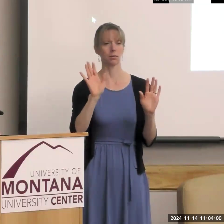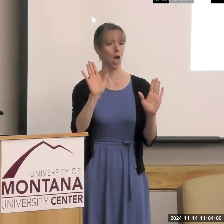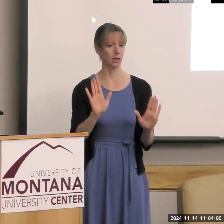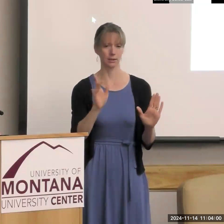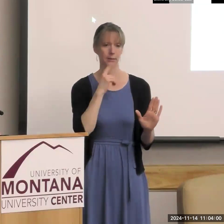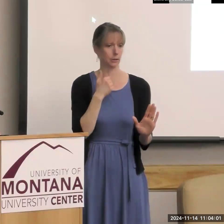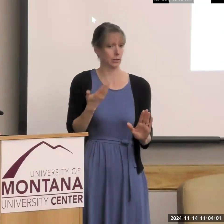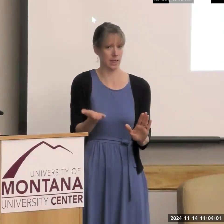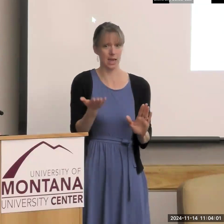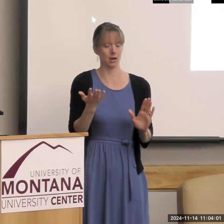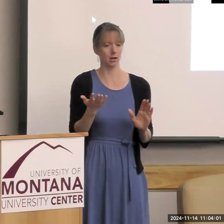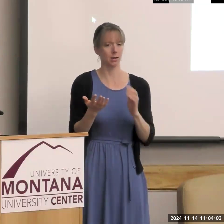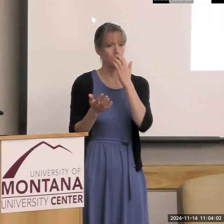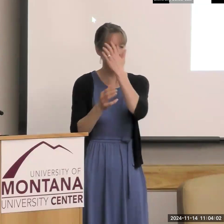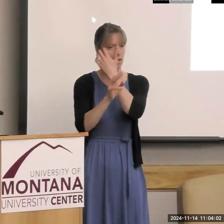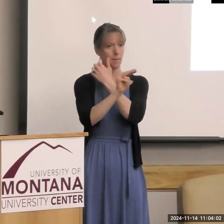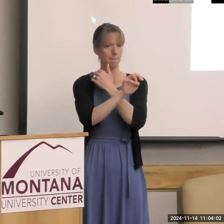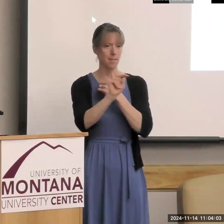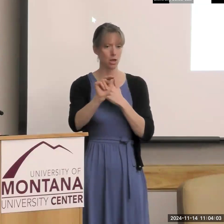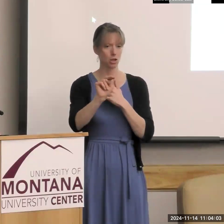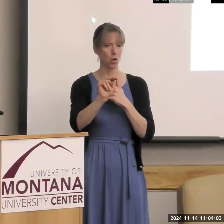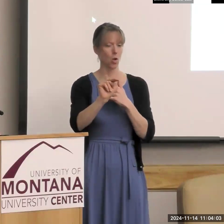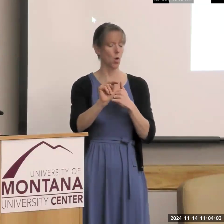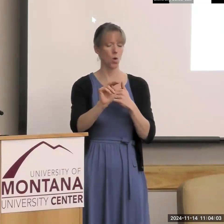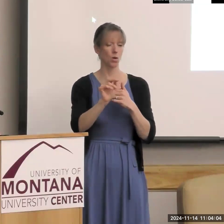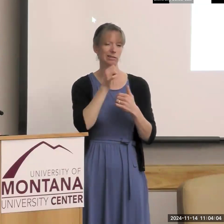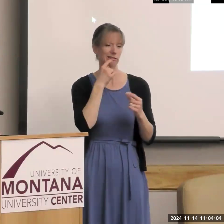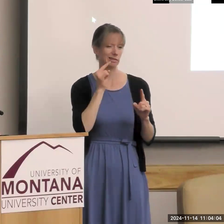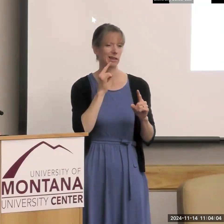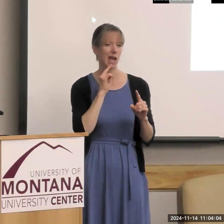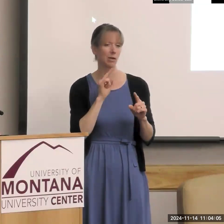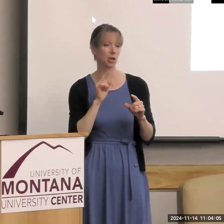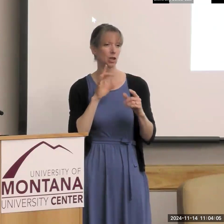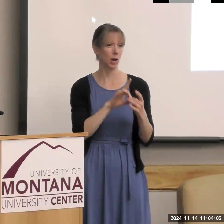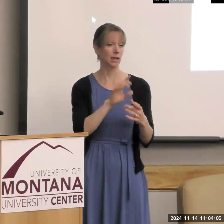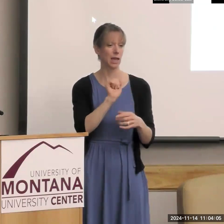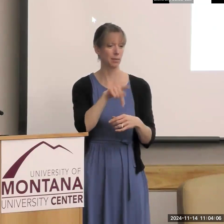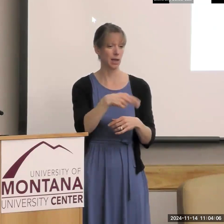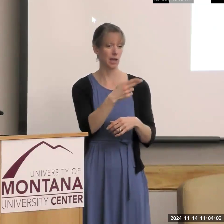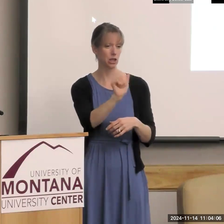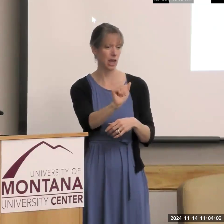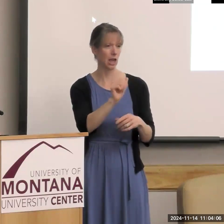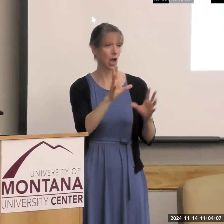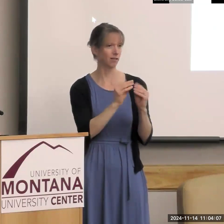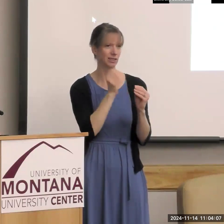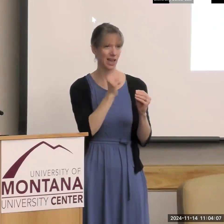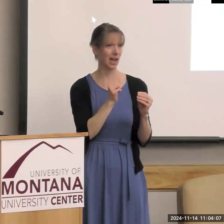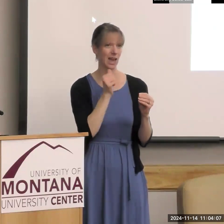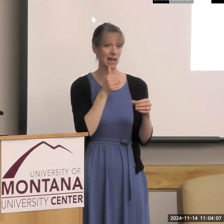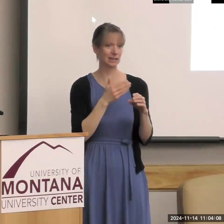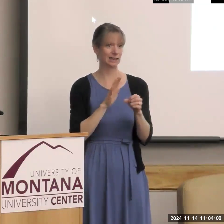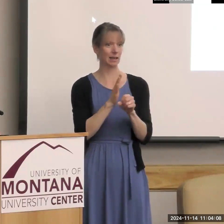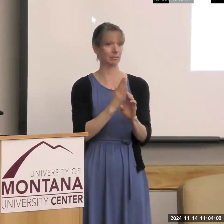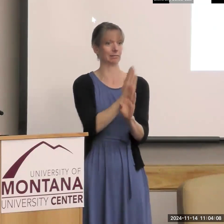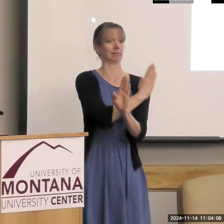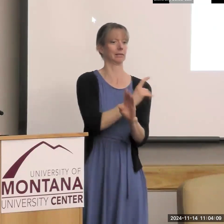there. Minnesota, I tried to do it a little too quickly because I tried to tie it in with the APHA conference and didn't quite give myself enough lead time. But I